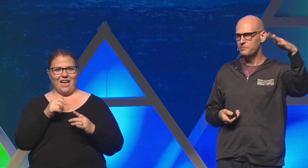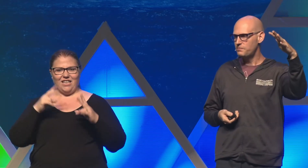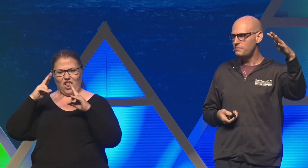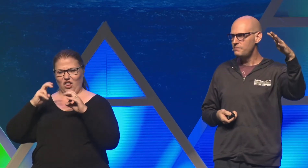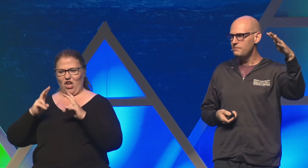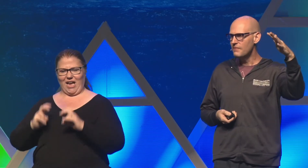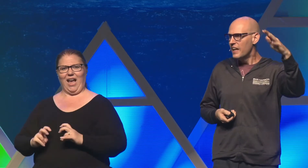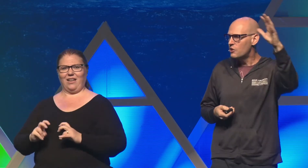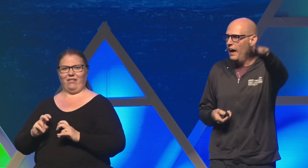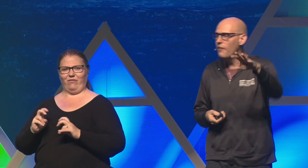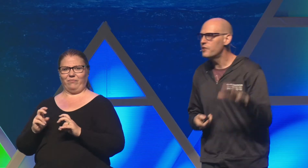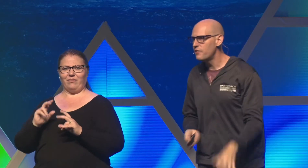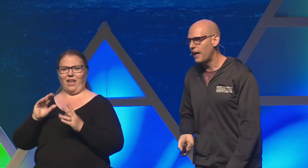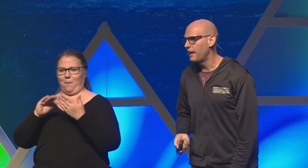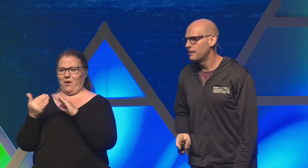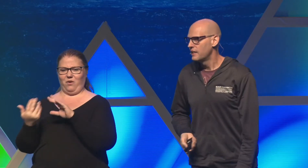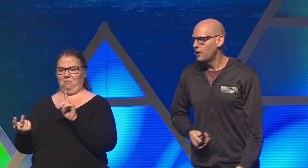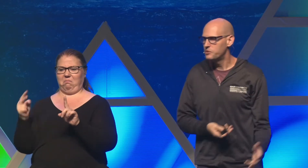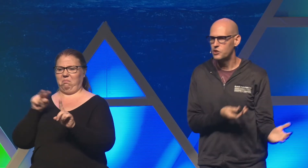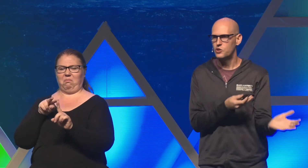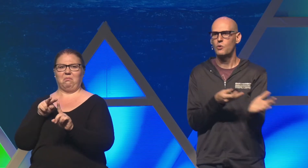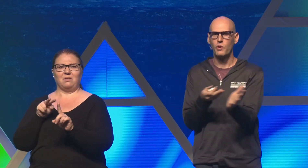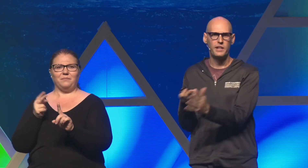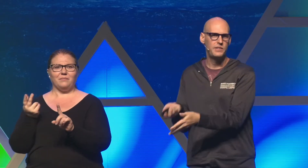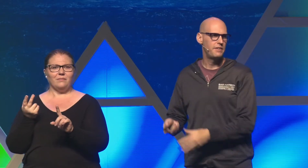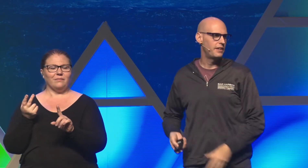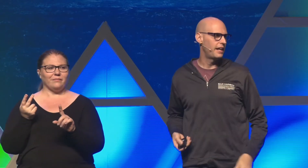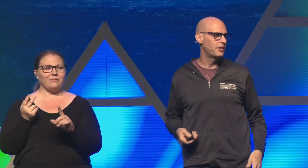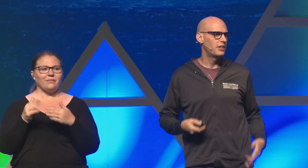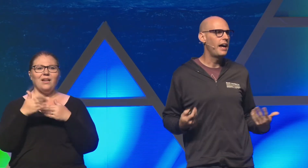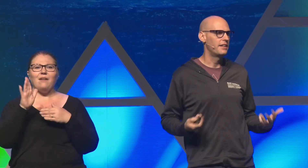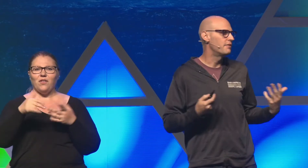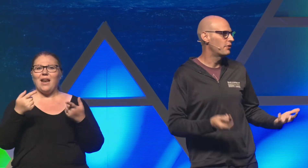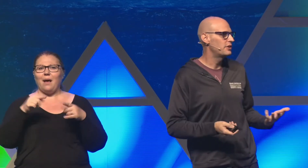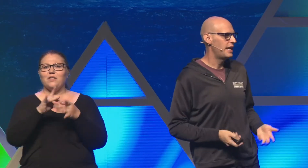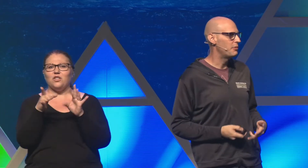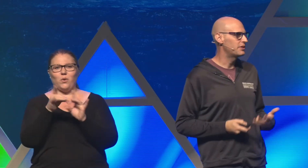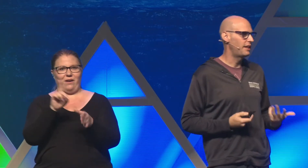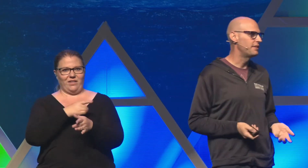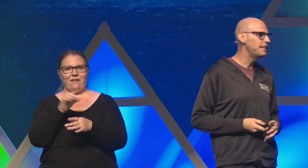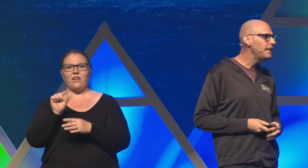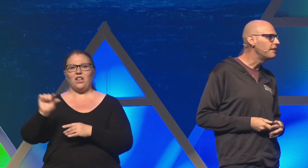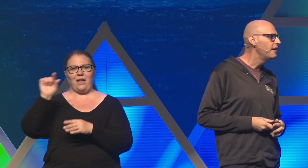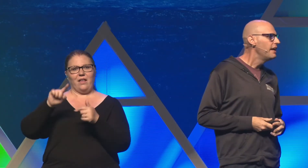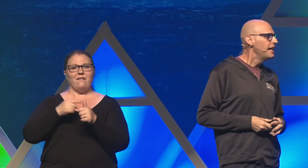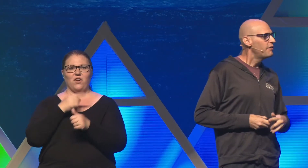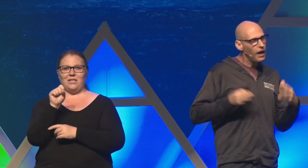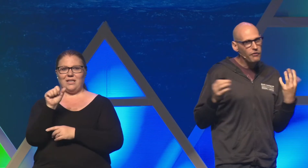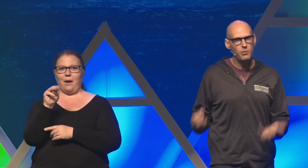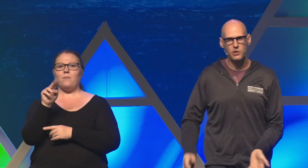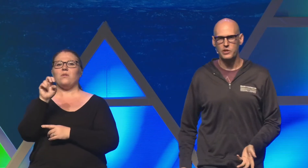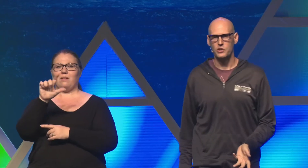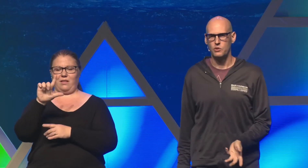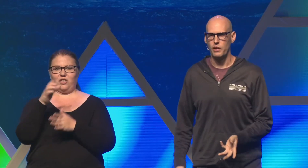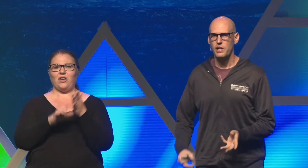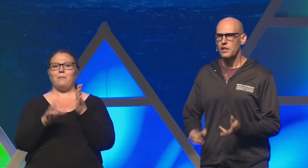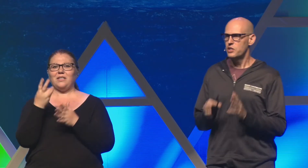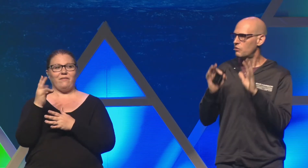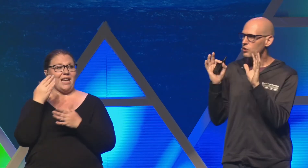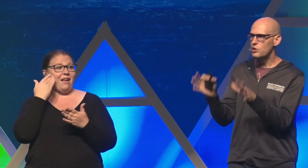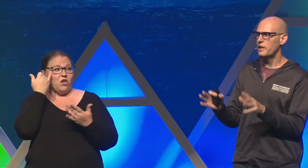stature. And so after that comes the story of David and Goliath in 1 Samuel 17. If you're not familiar with this